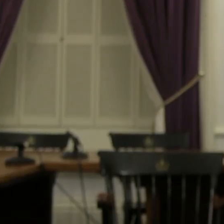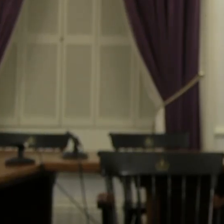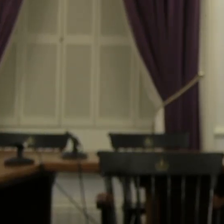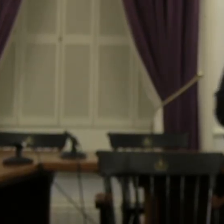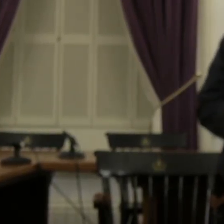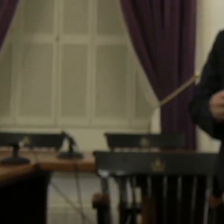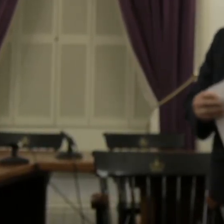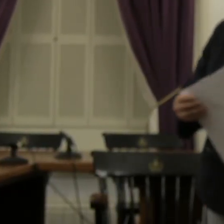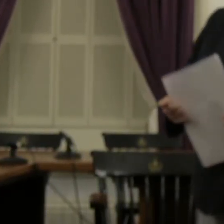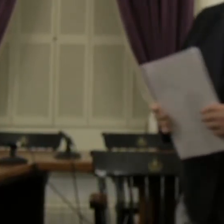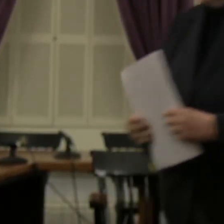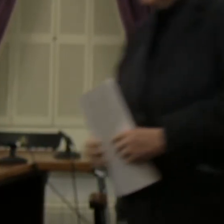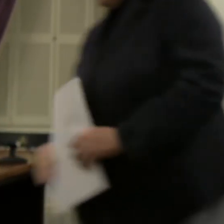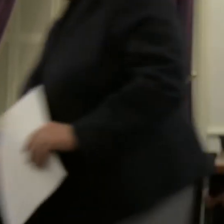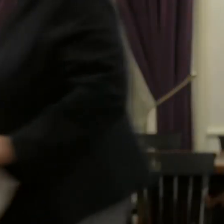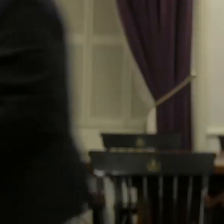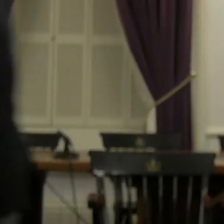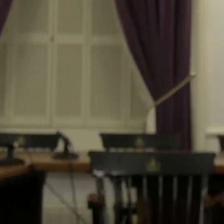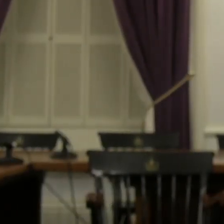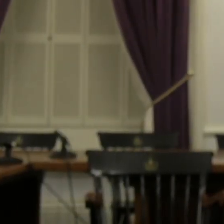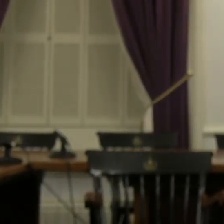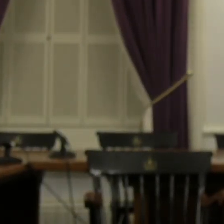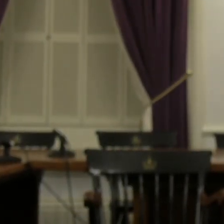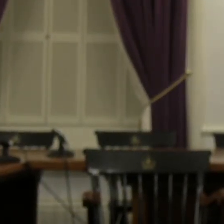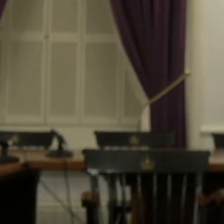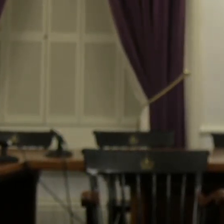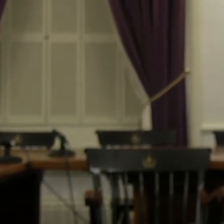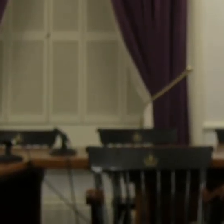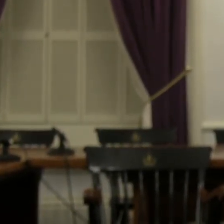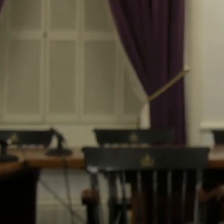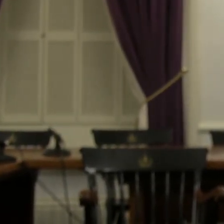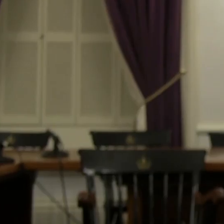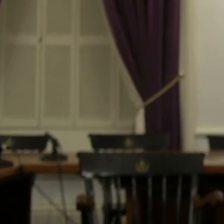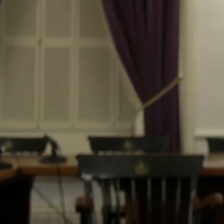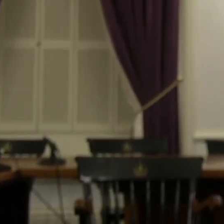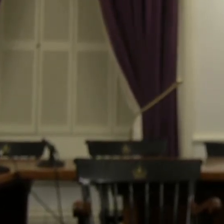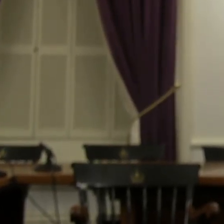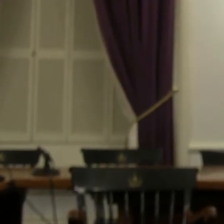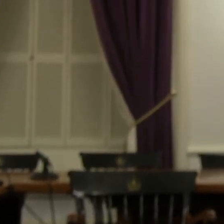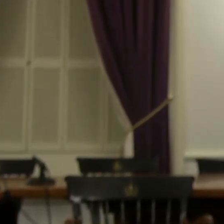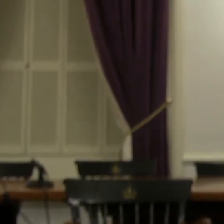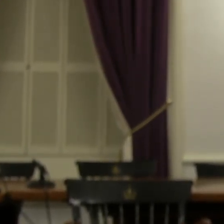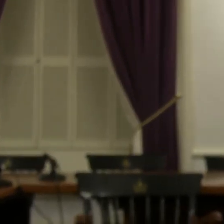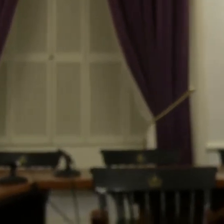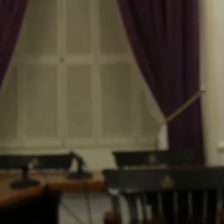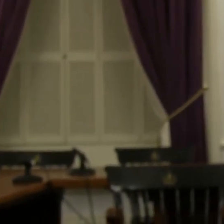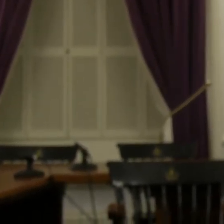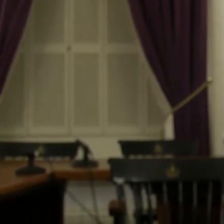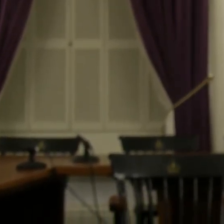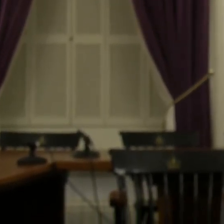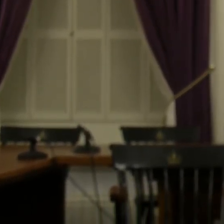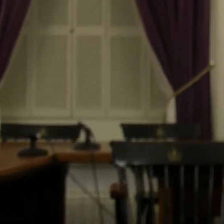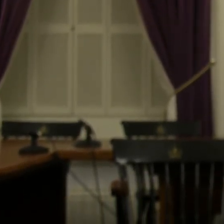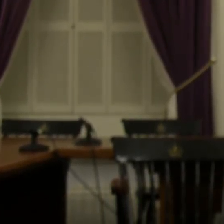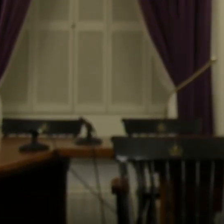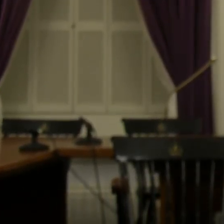ability to access financial programs and to have financial independence in their lives. Thank you very much.